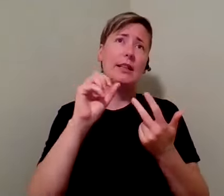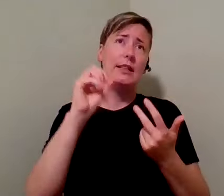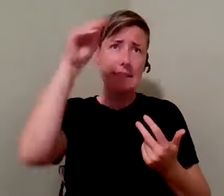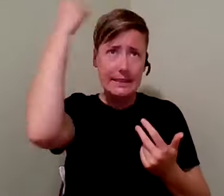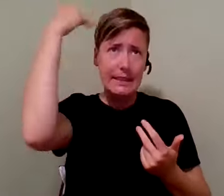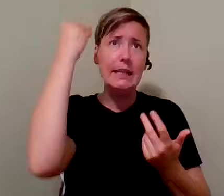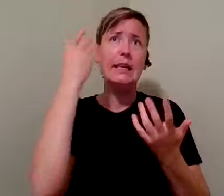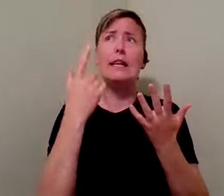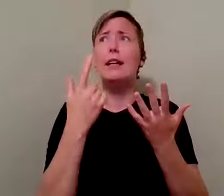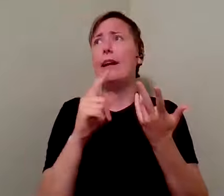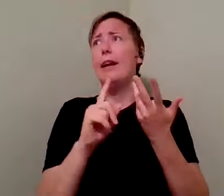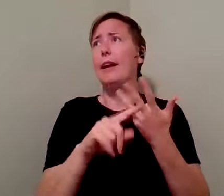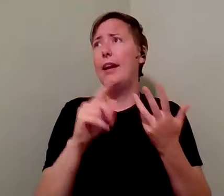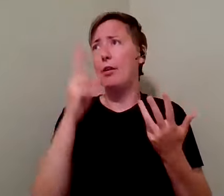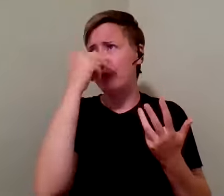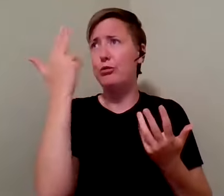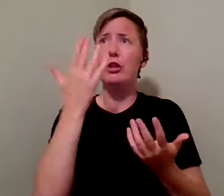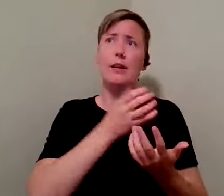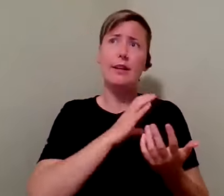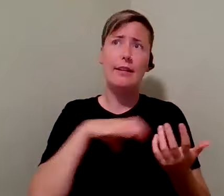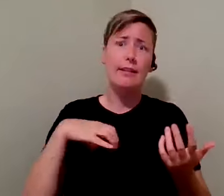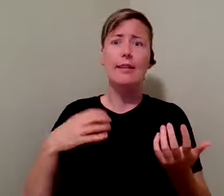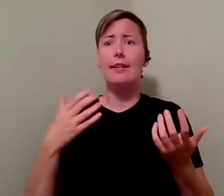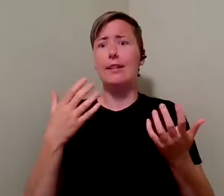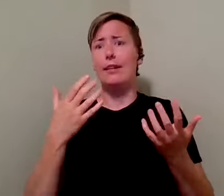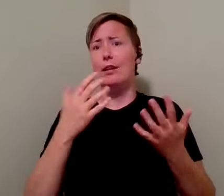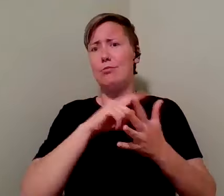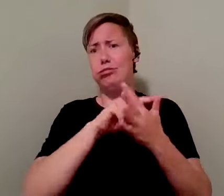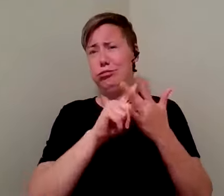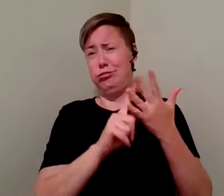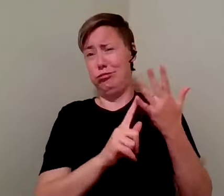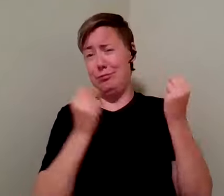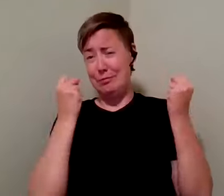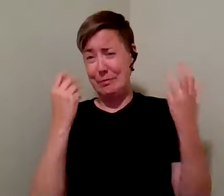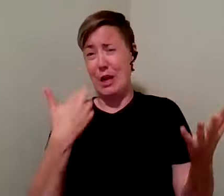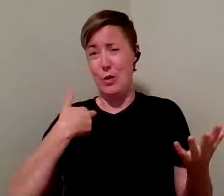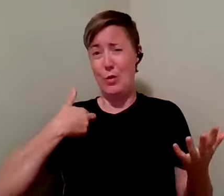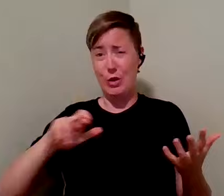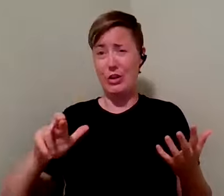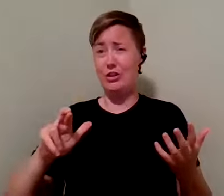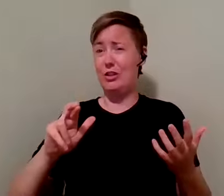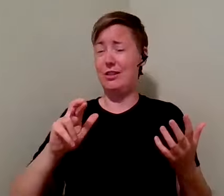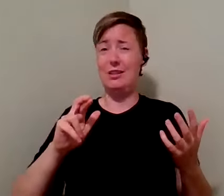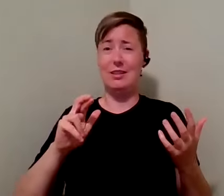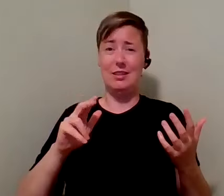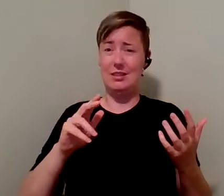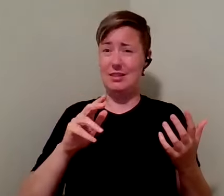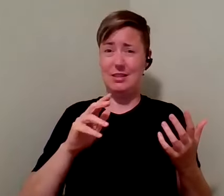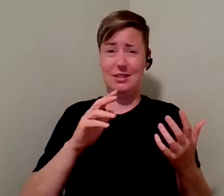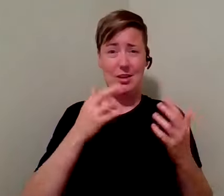other religions which I might have forgotten, we have more religious holidays on our calendar than the Catholic calendar. So there were